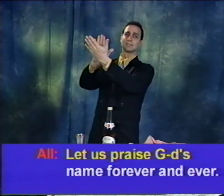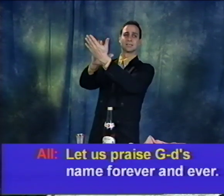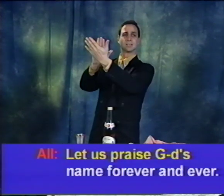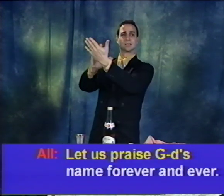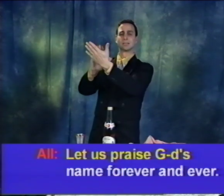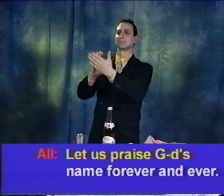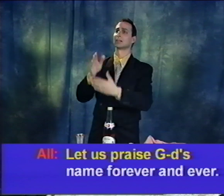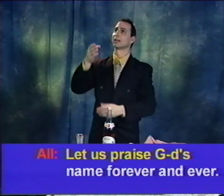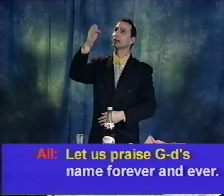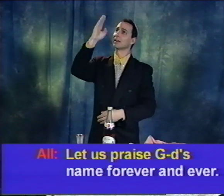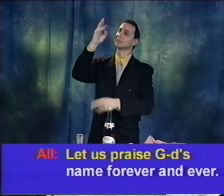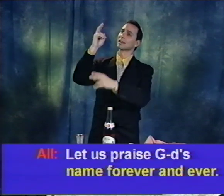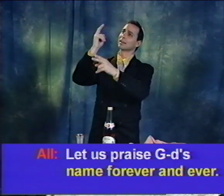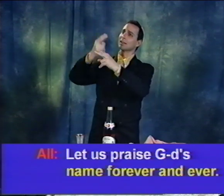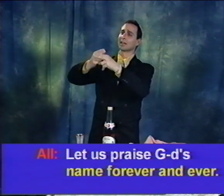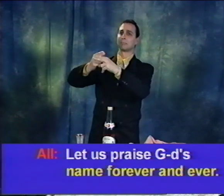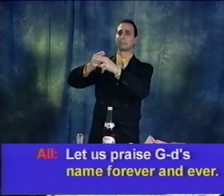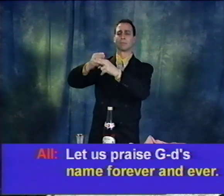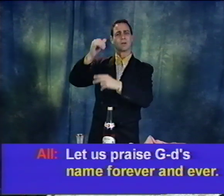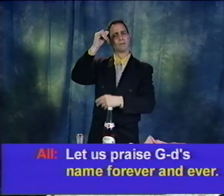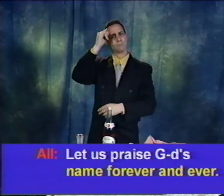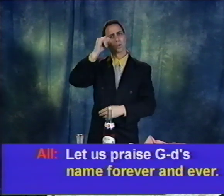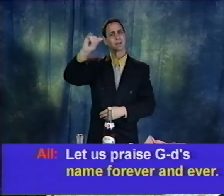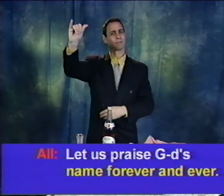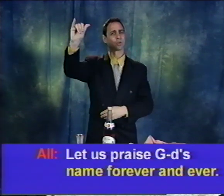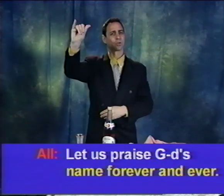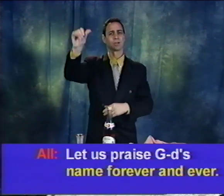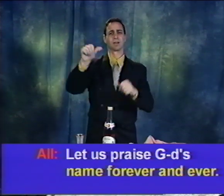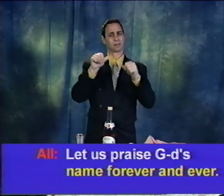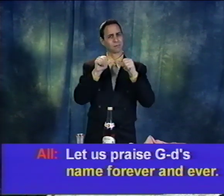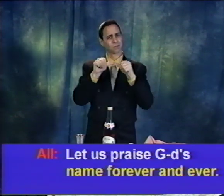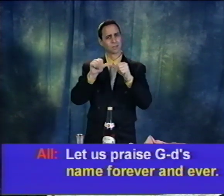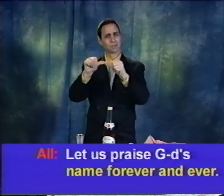Let us praise God's name forever and ever.